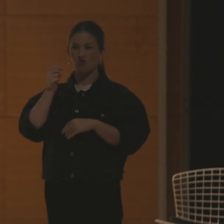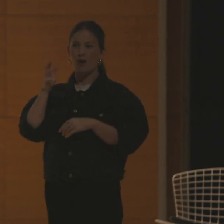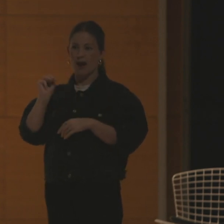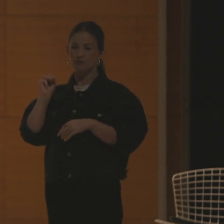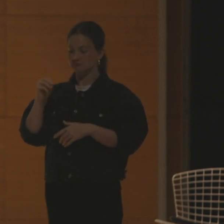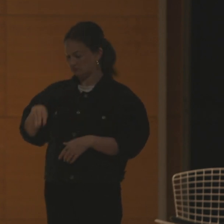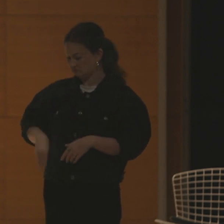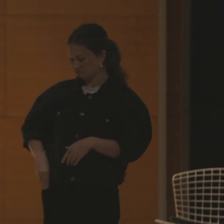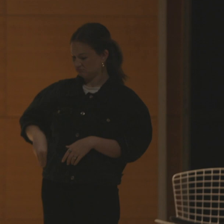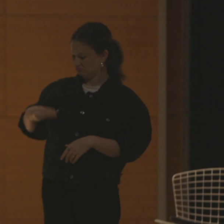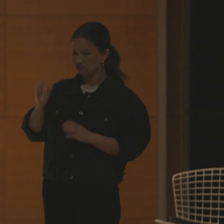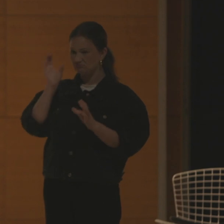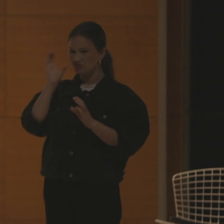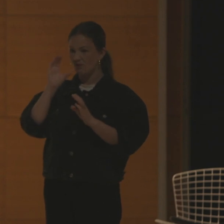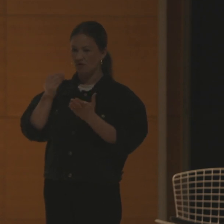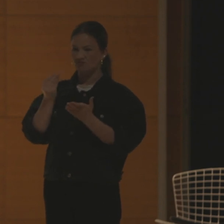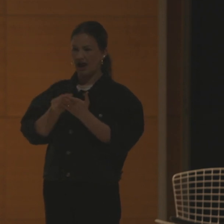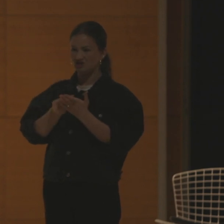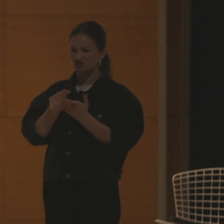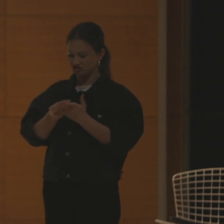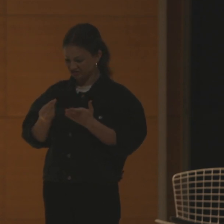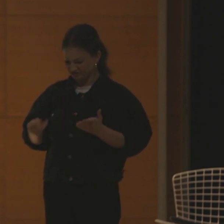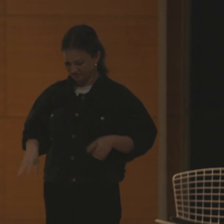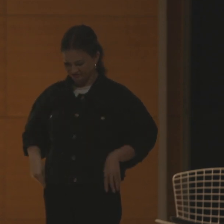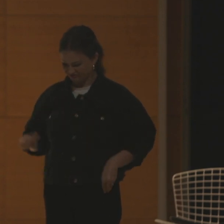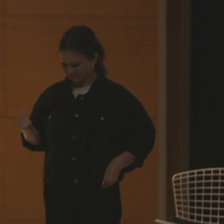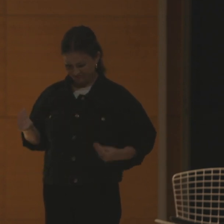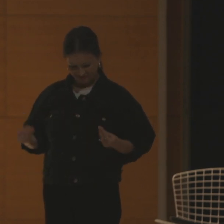after I reached in my pants and jacket pockets looking for the cash among the cigarette wrappers and pocket knife,